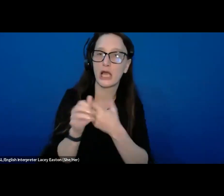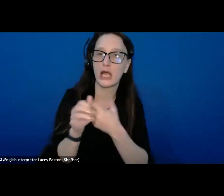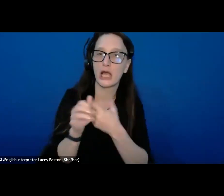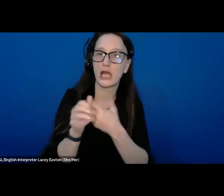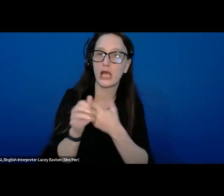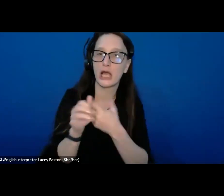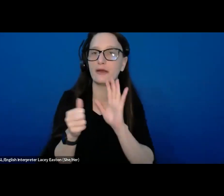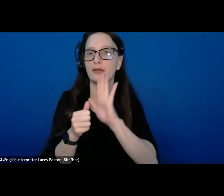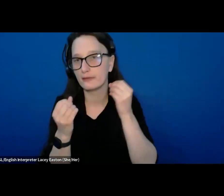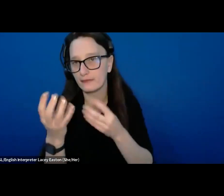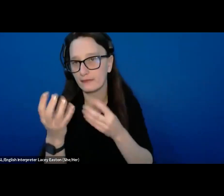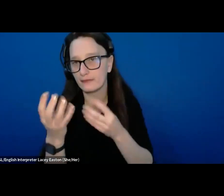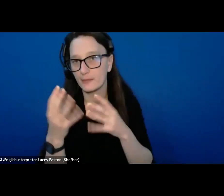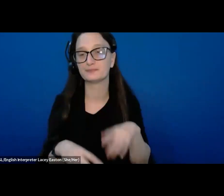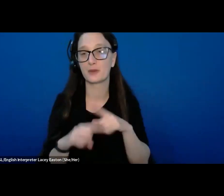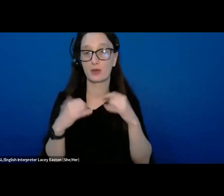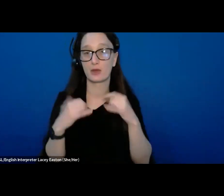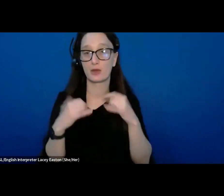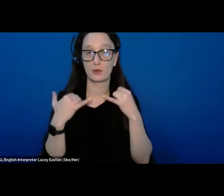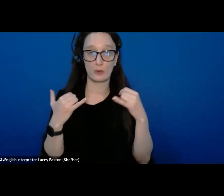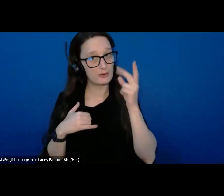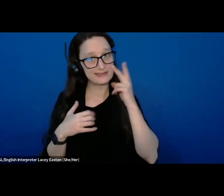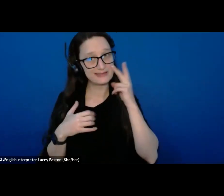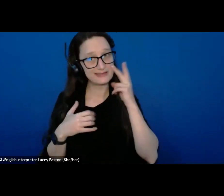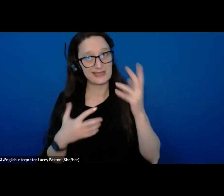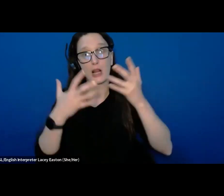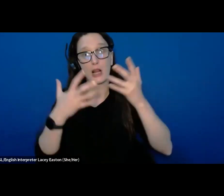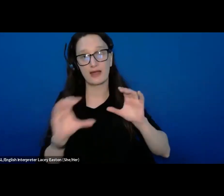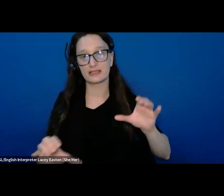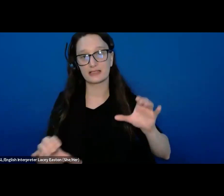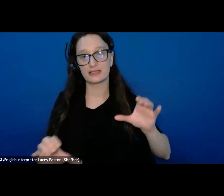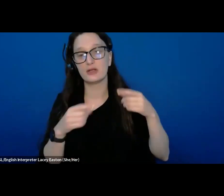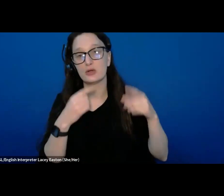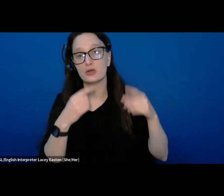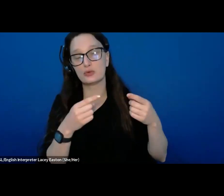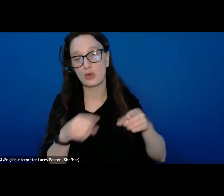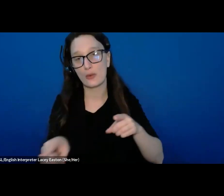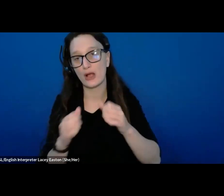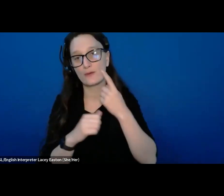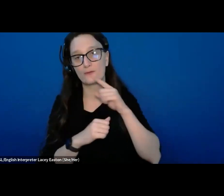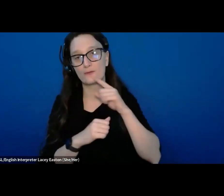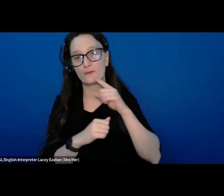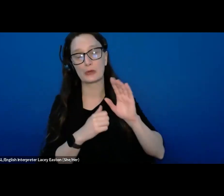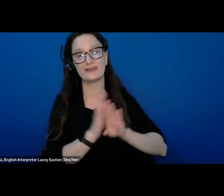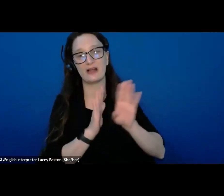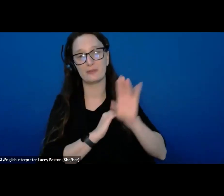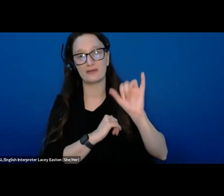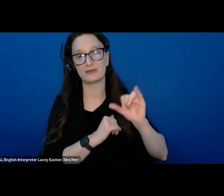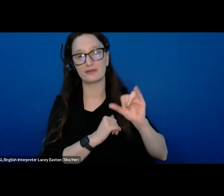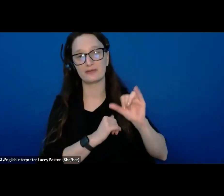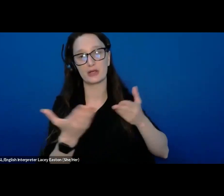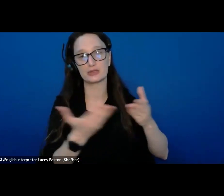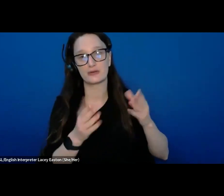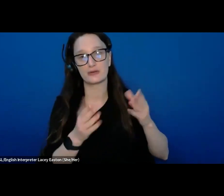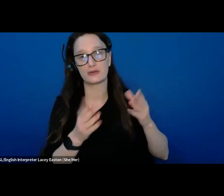say right now, I don't see any heavy activities going on the development of the service provider statewide